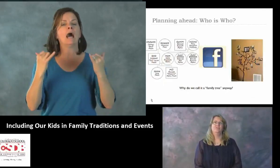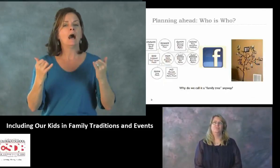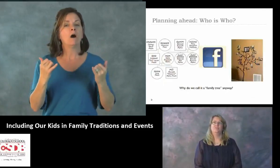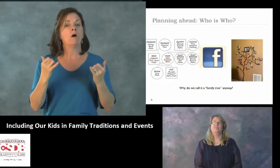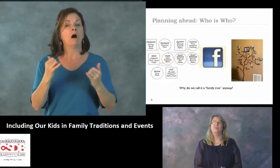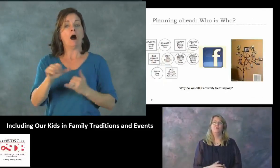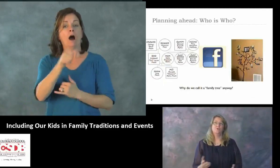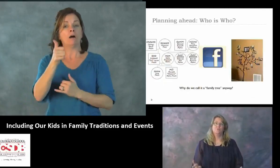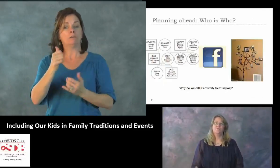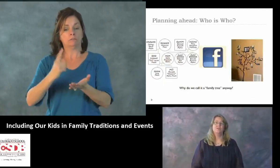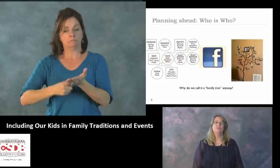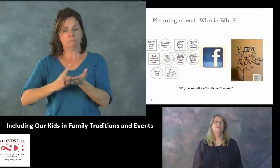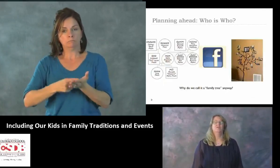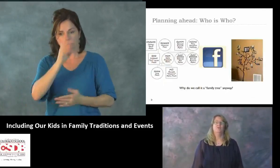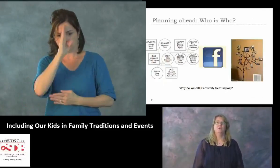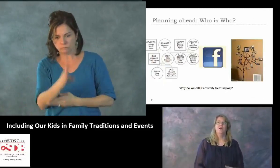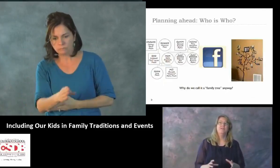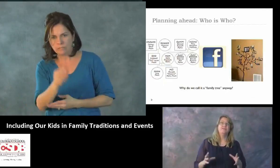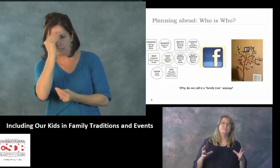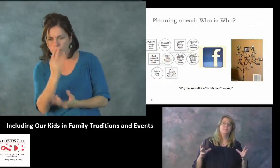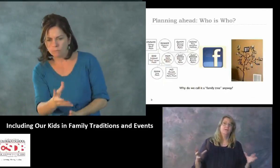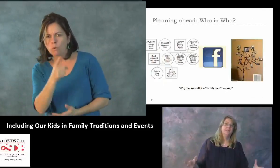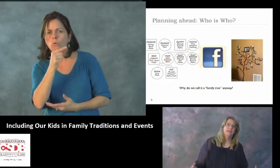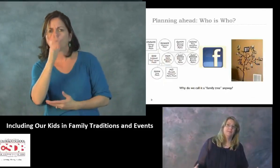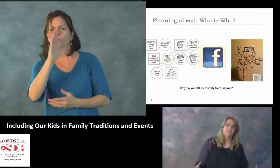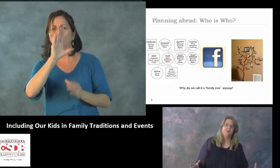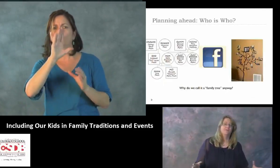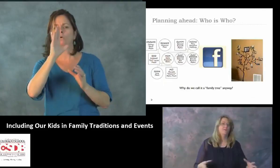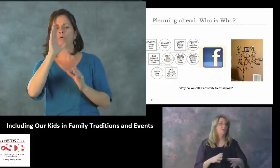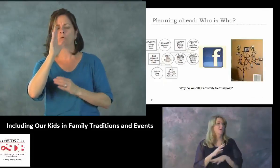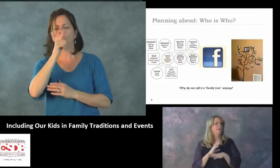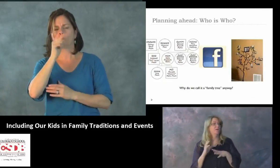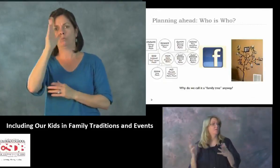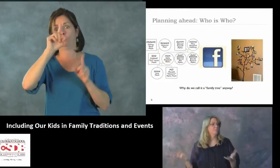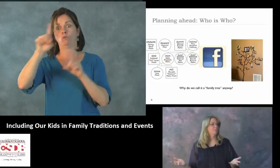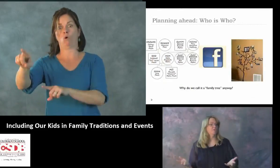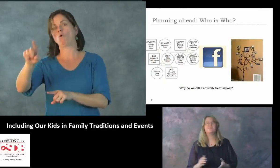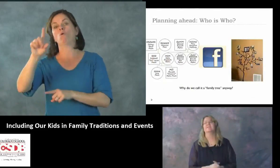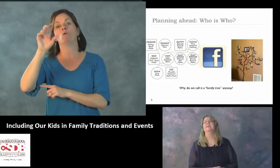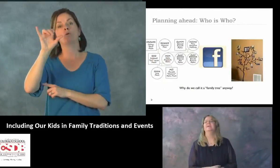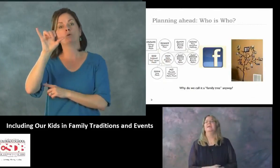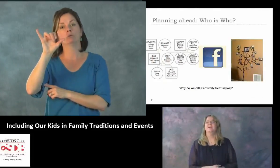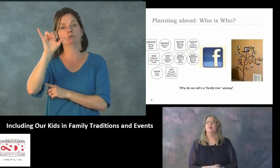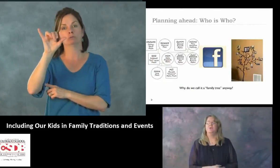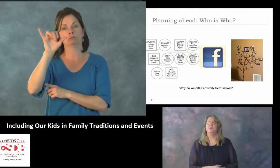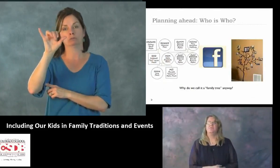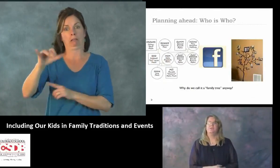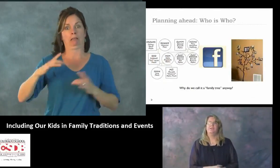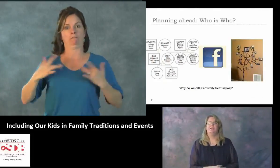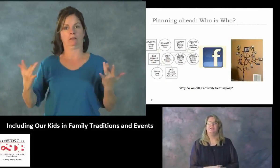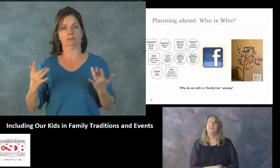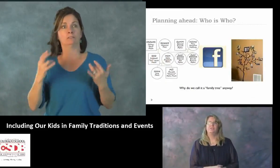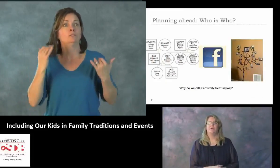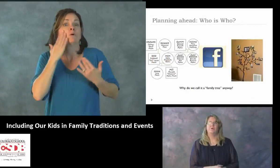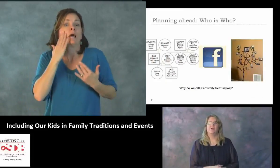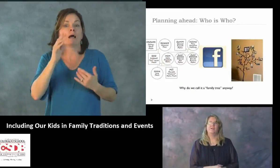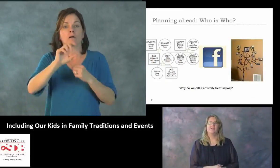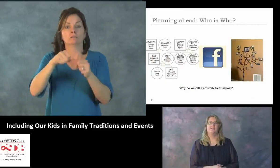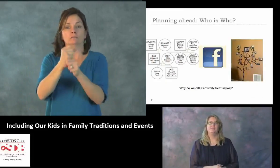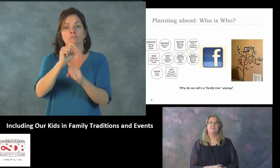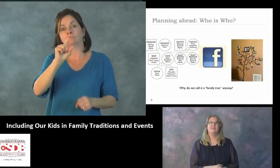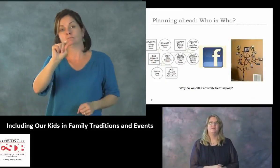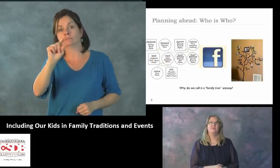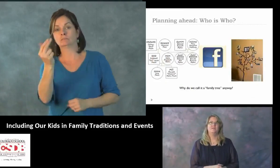the digital photos that, none of us print anymore, they're all on our computers, we can really show